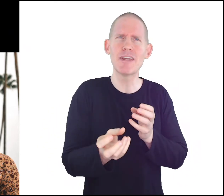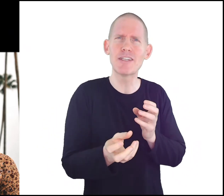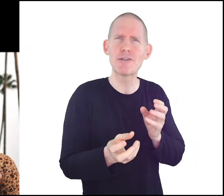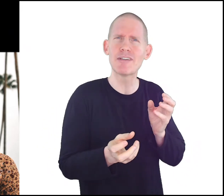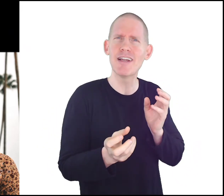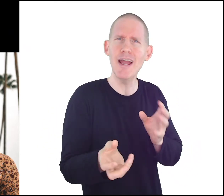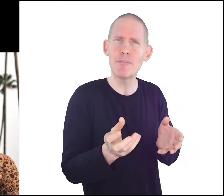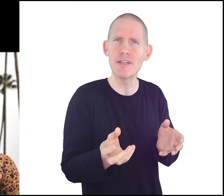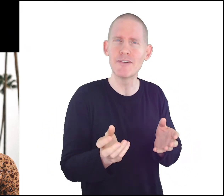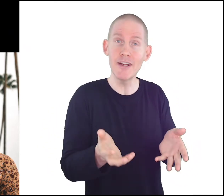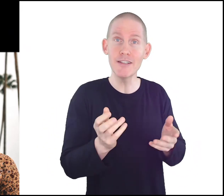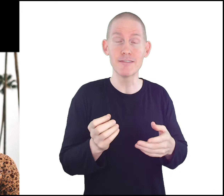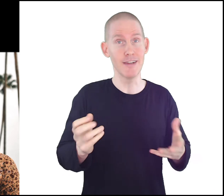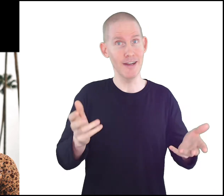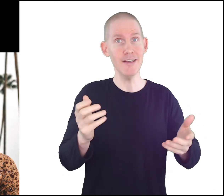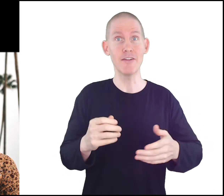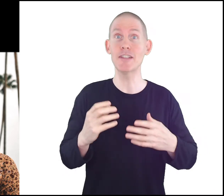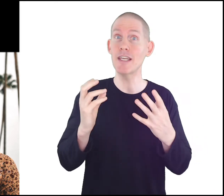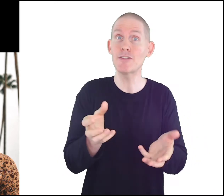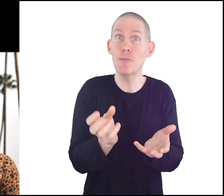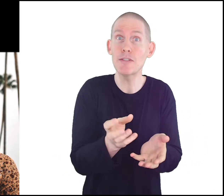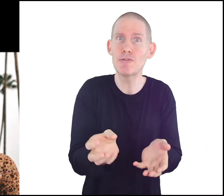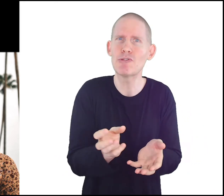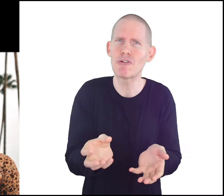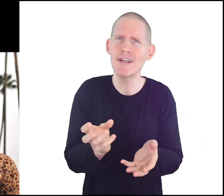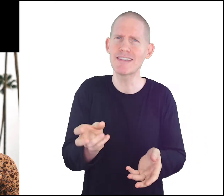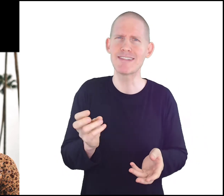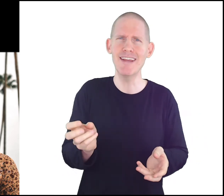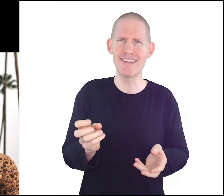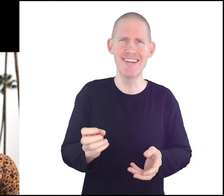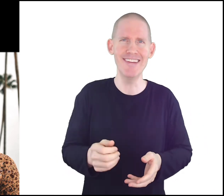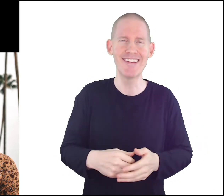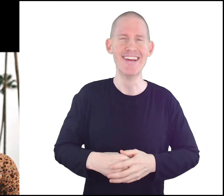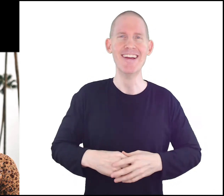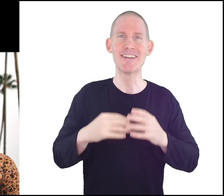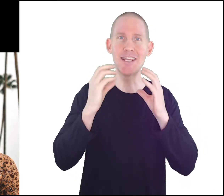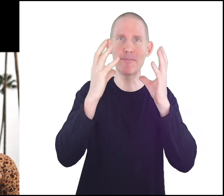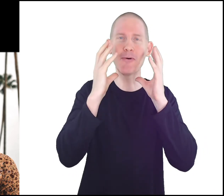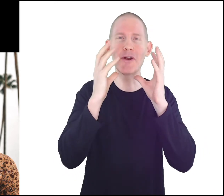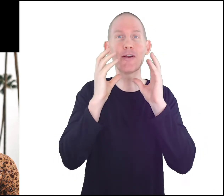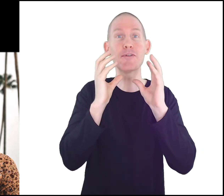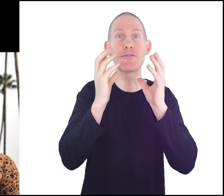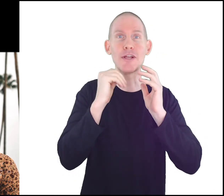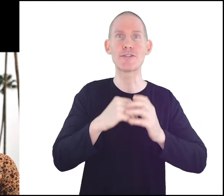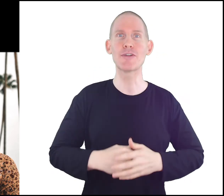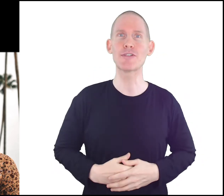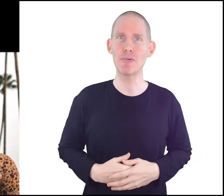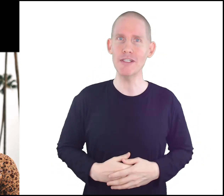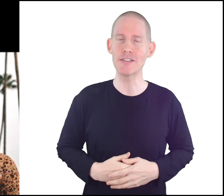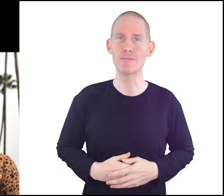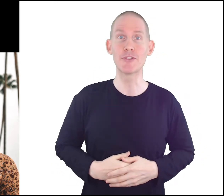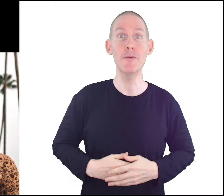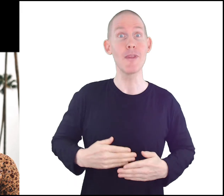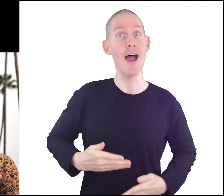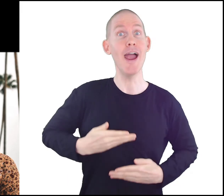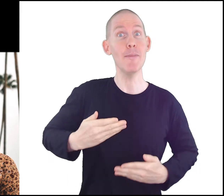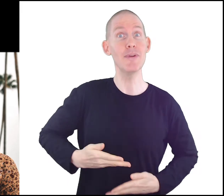you're happy, right? Unless that's the message you're trying to send. Keep aware of your facial expression. So,